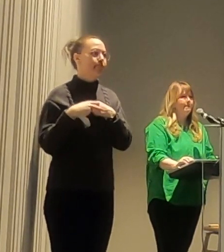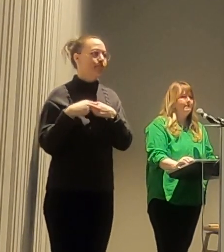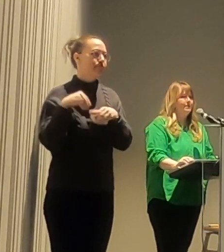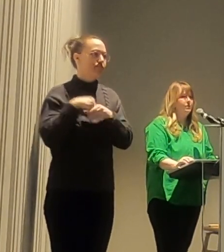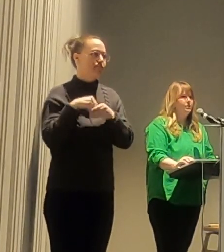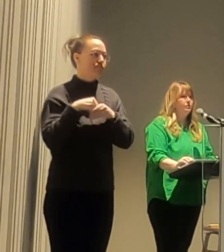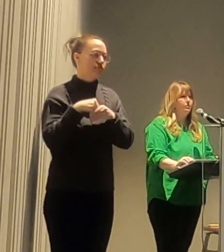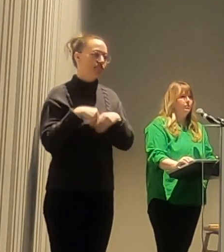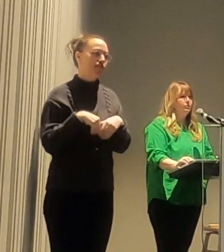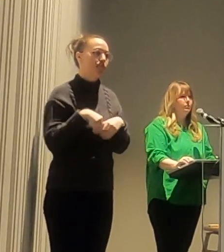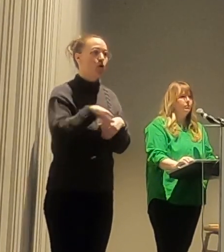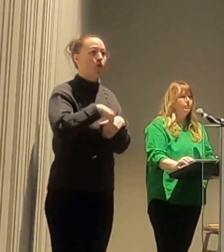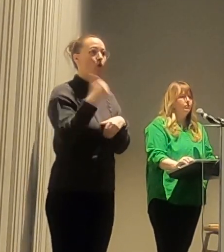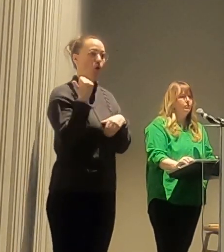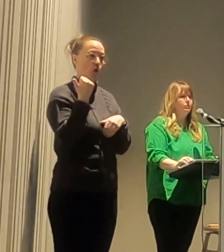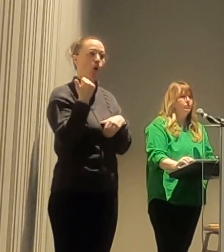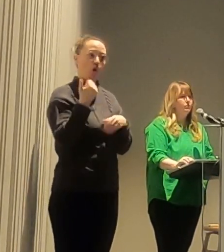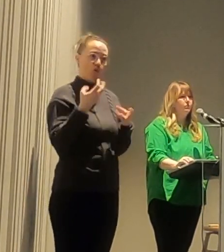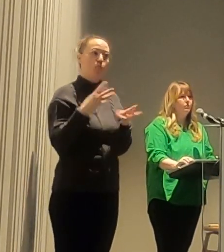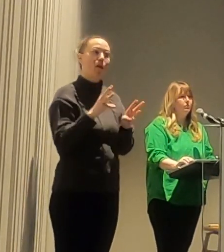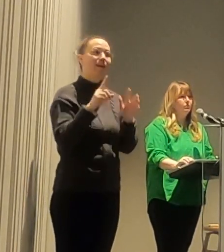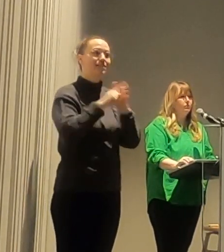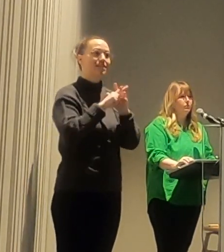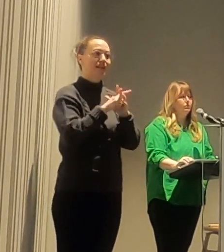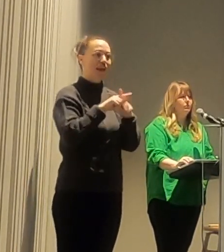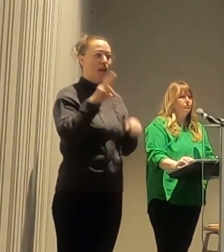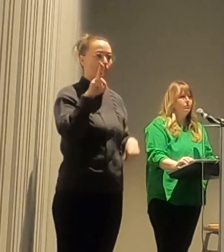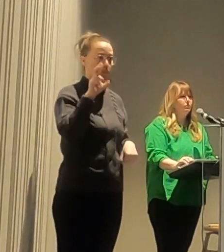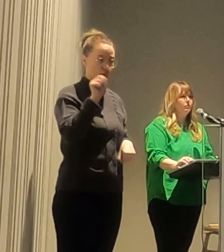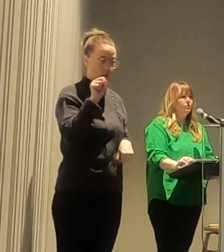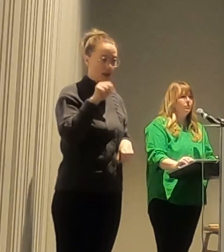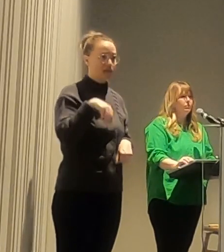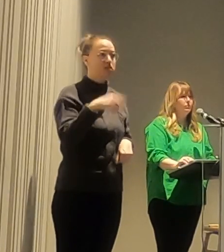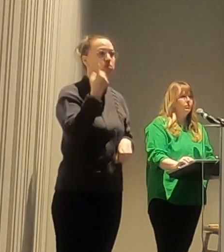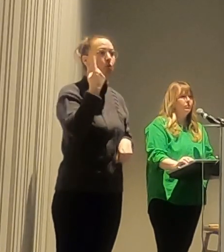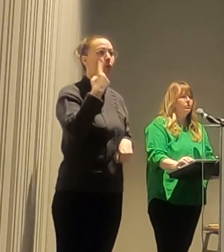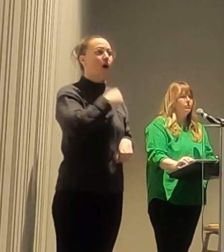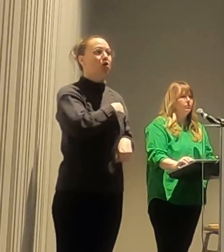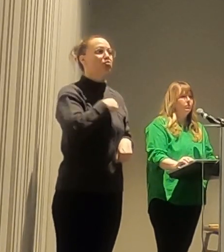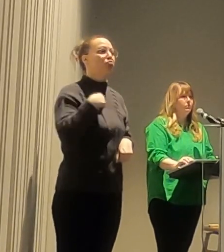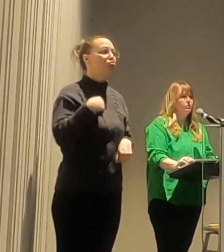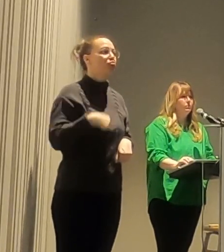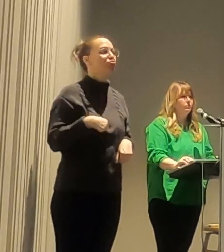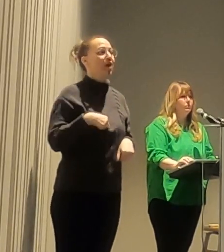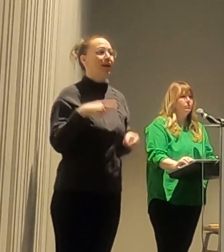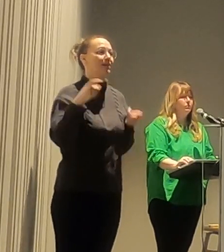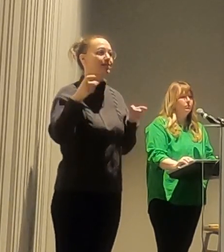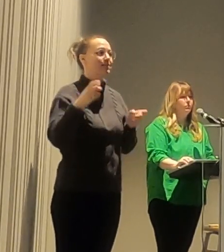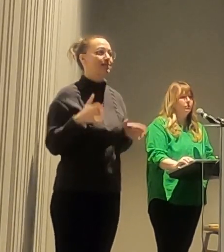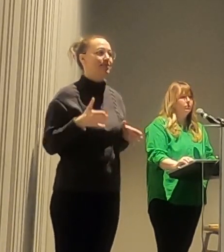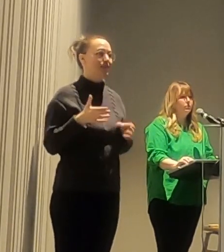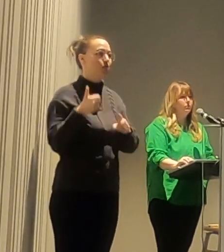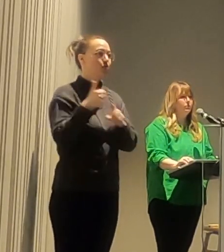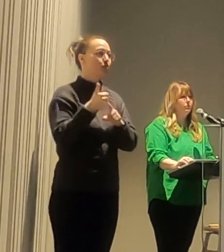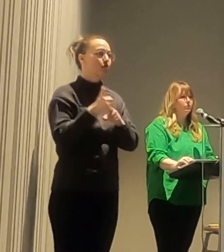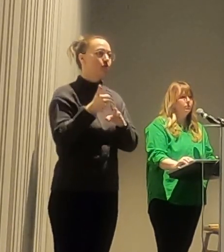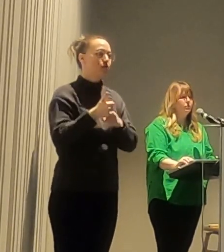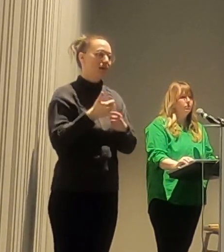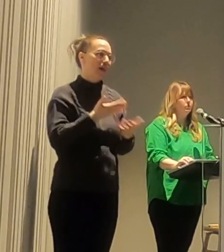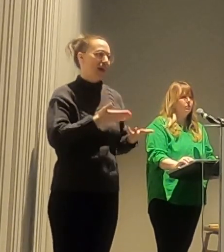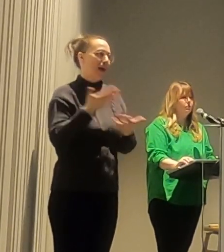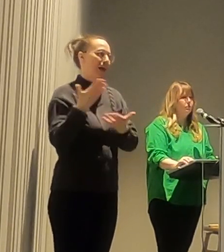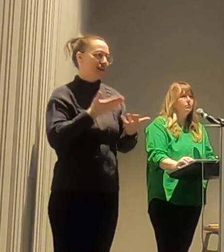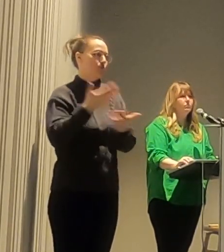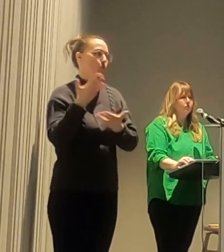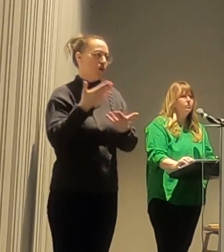There's other ways that came to the United States. There was this one Chinese dealer who was exporting things